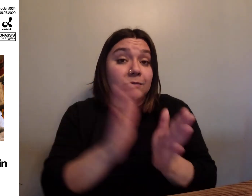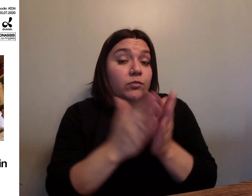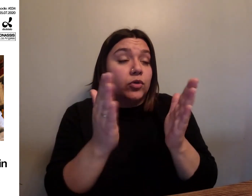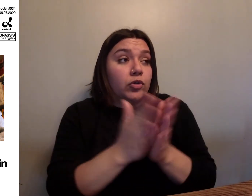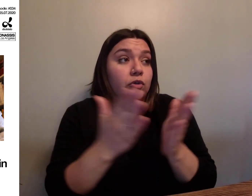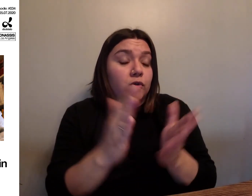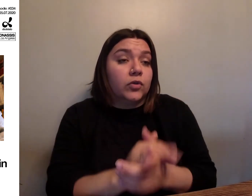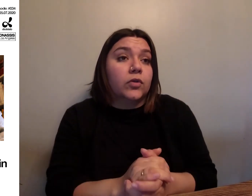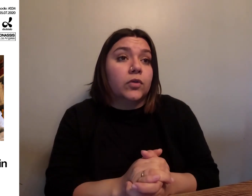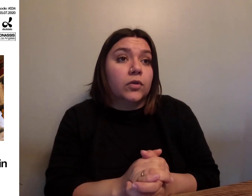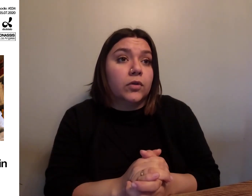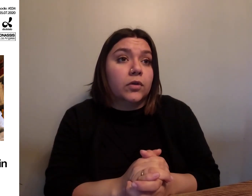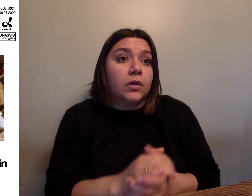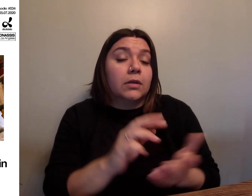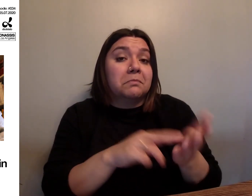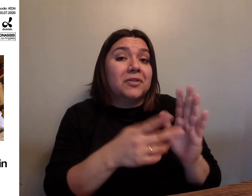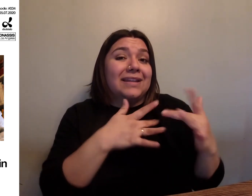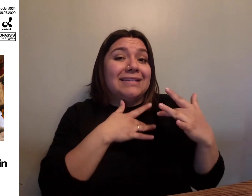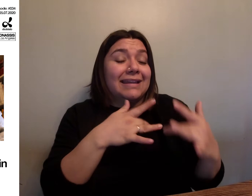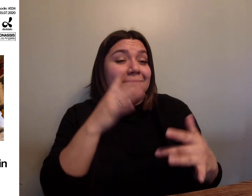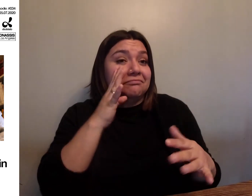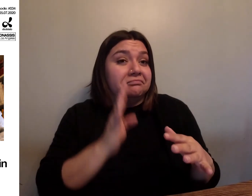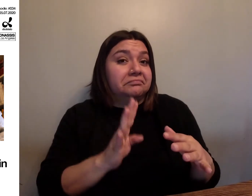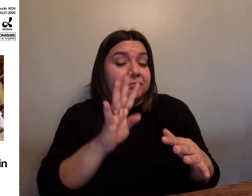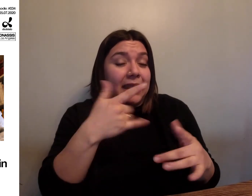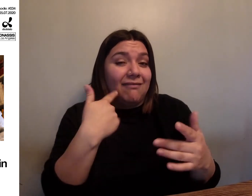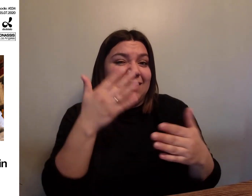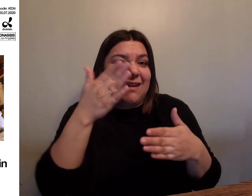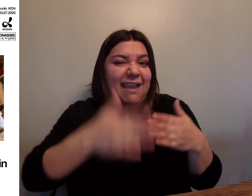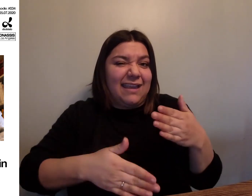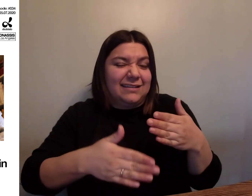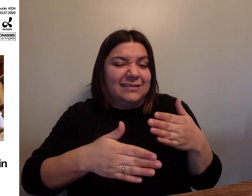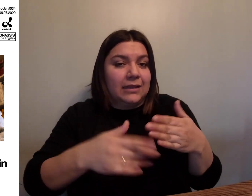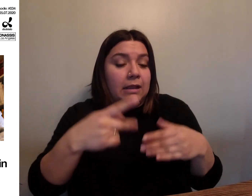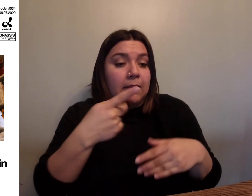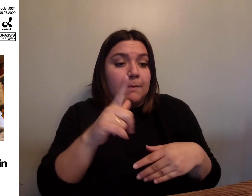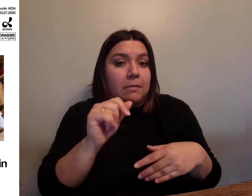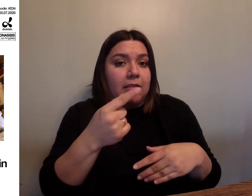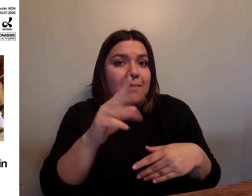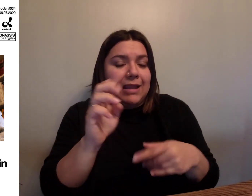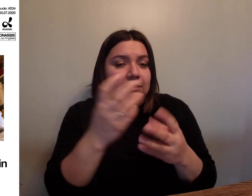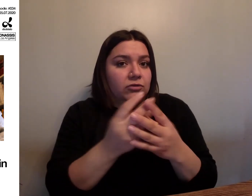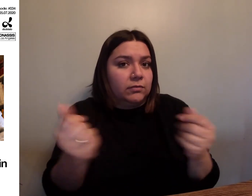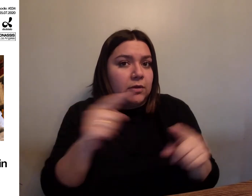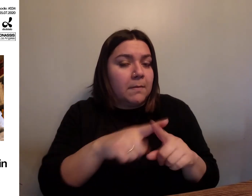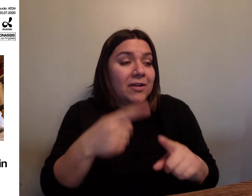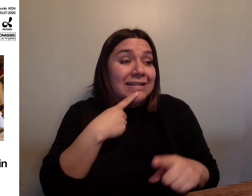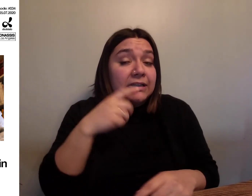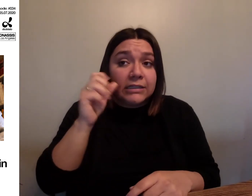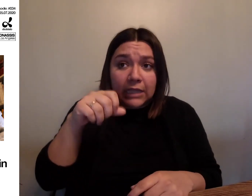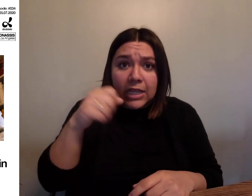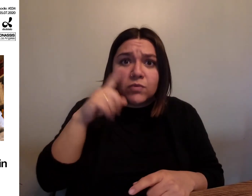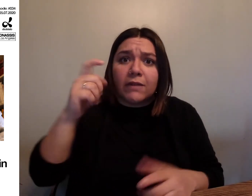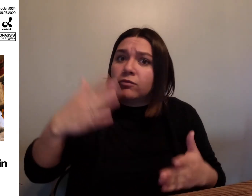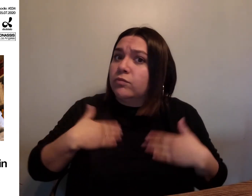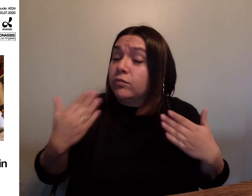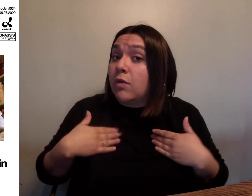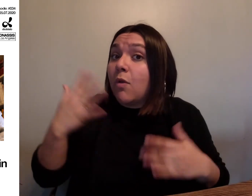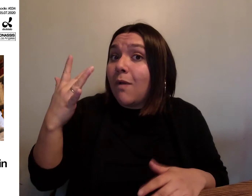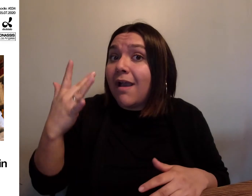book is that it comes up with, at the end, the plague disappears. But he says, yes, but we mustn't